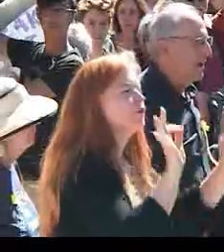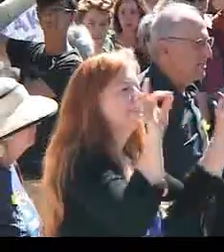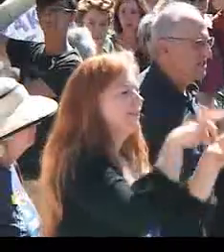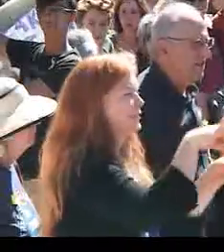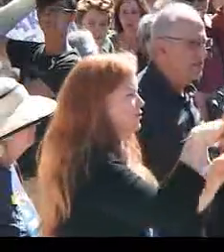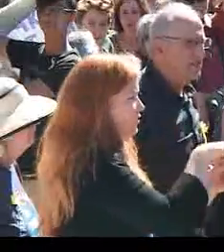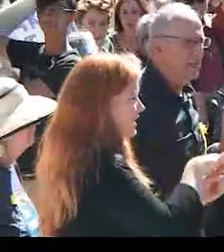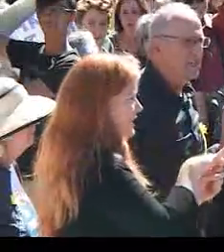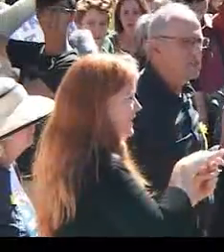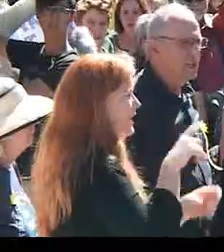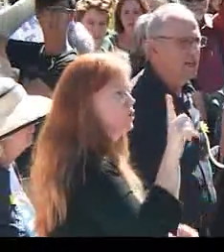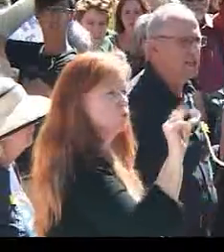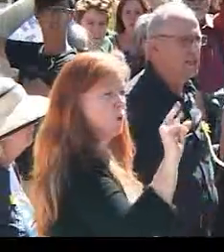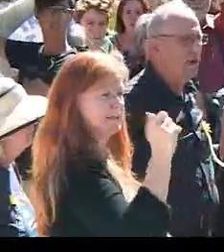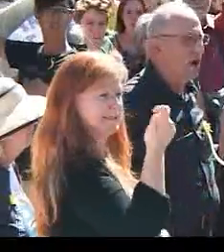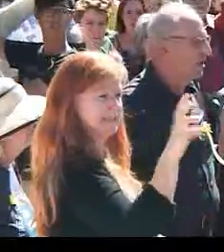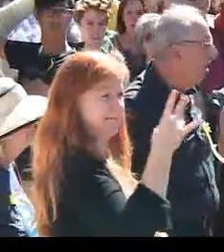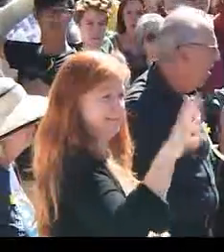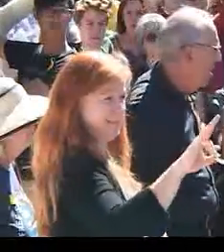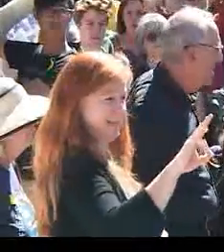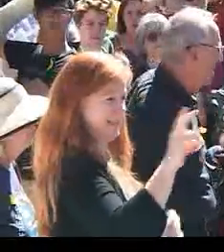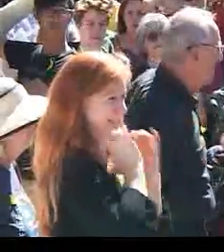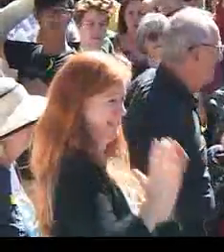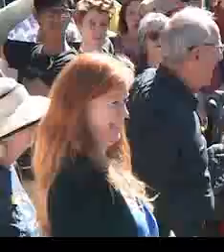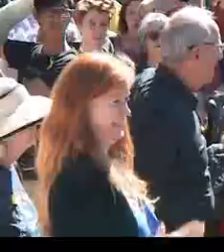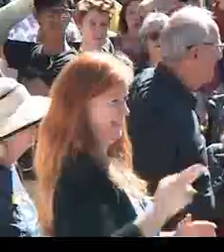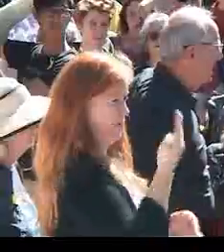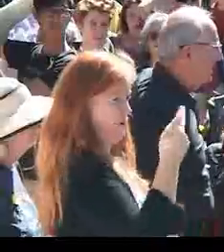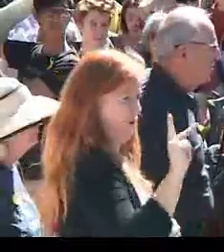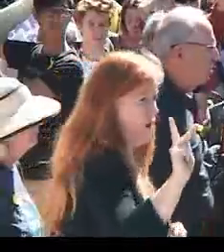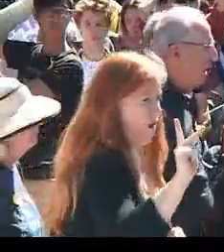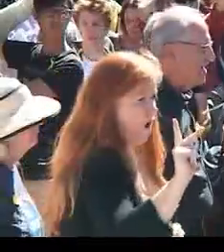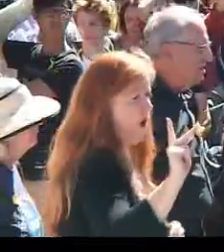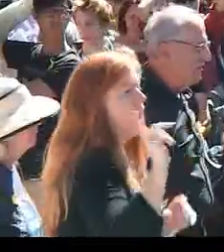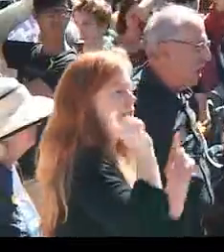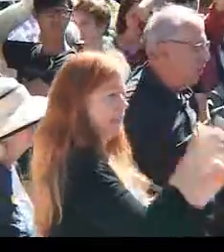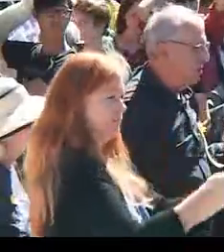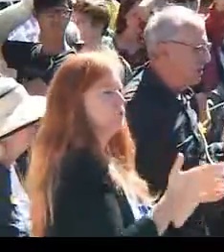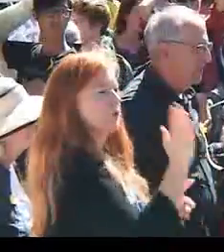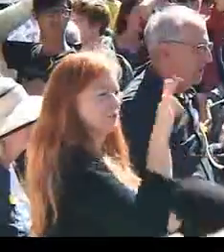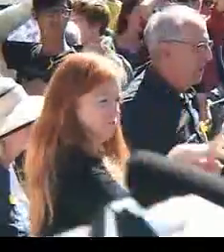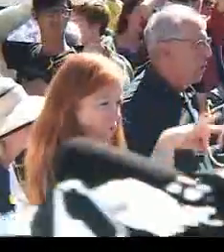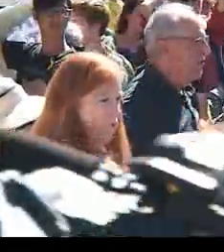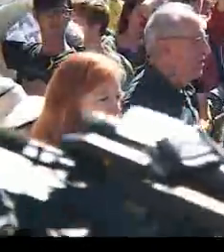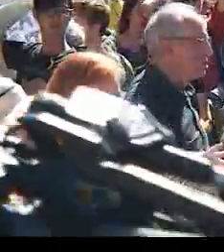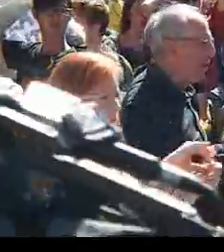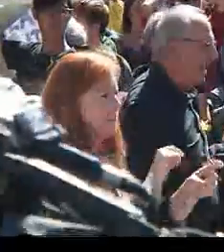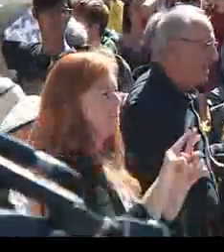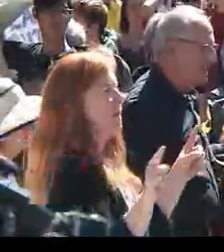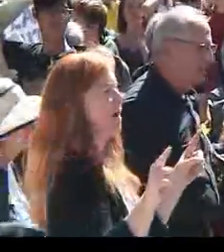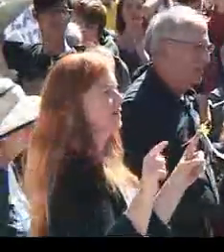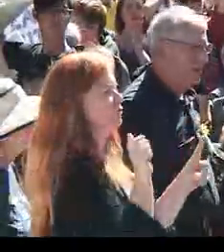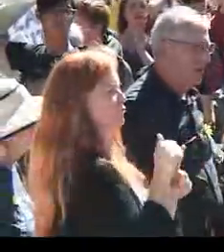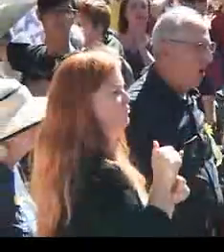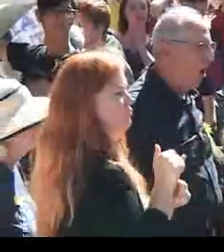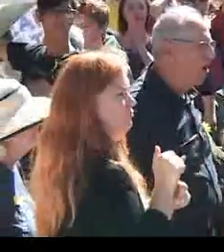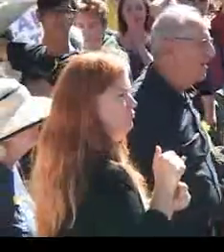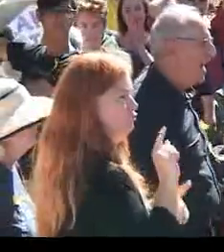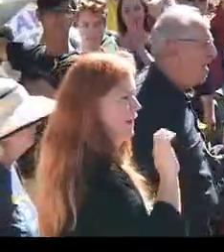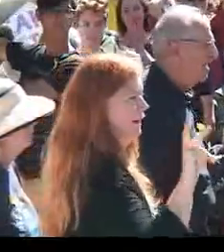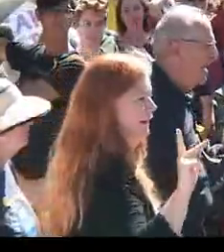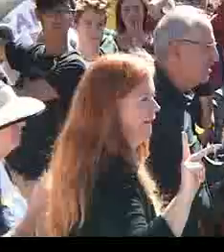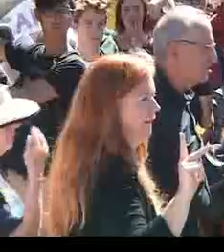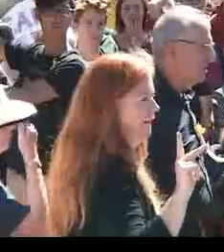In 2017, the citizens of Hong Kong have been given the right to vote, but with a trick.